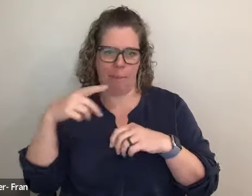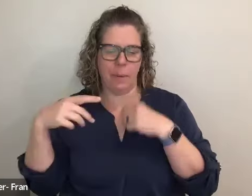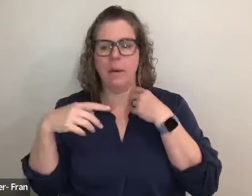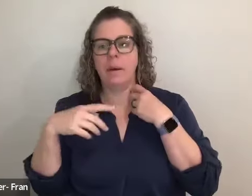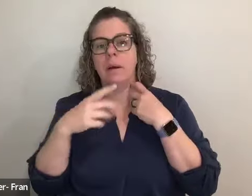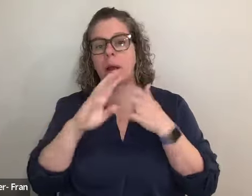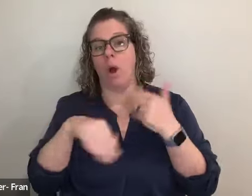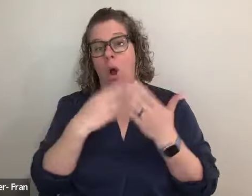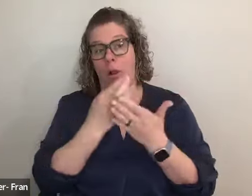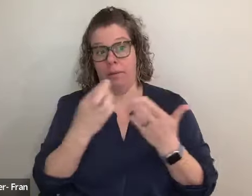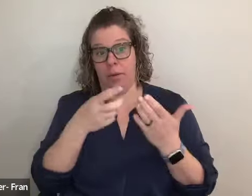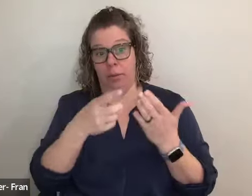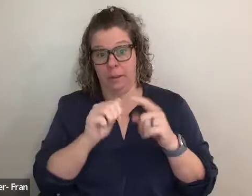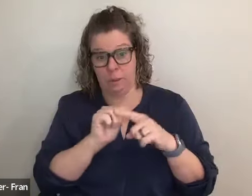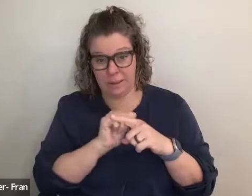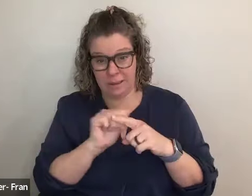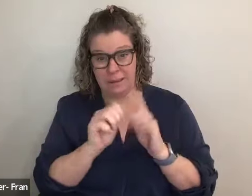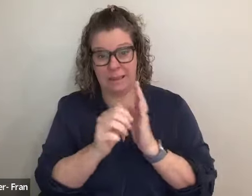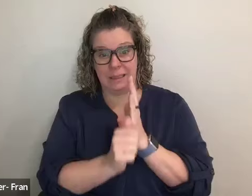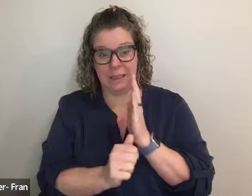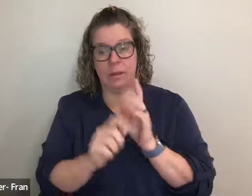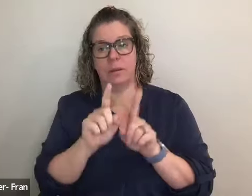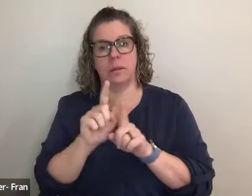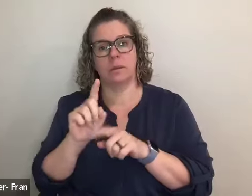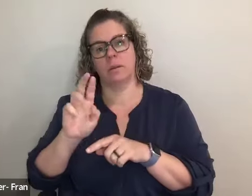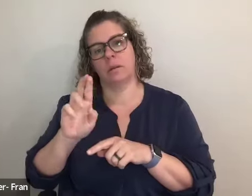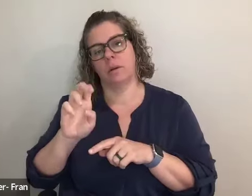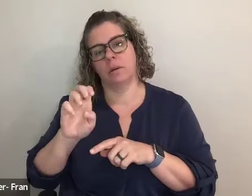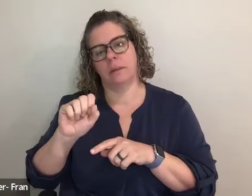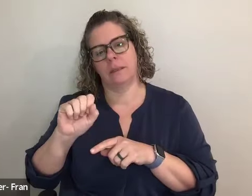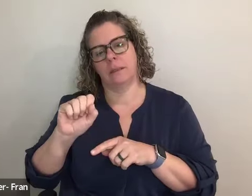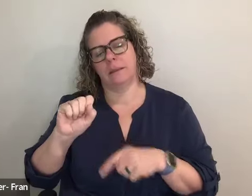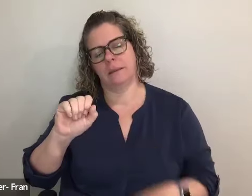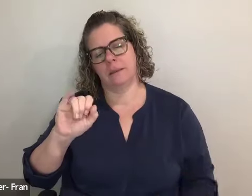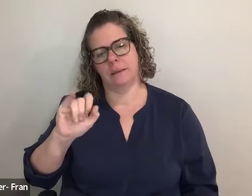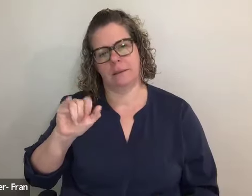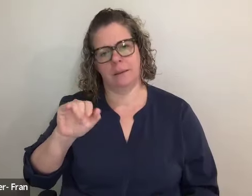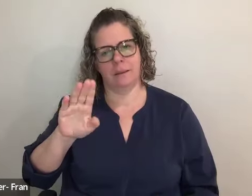these resources, as well as the resiliency